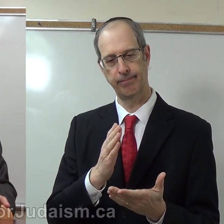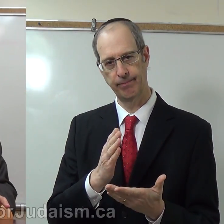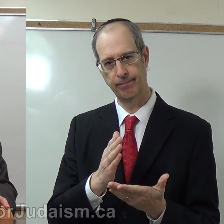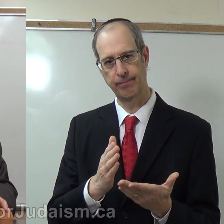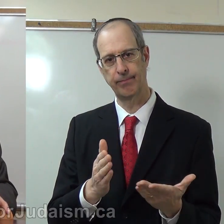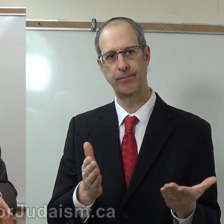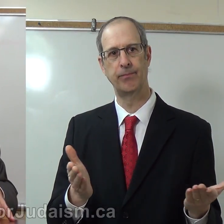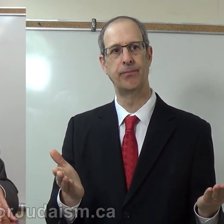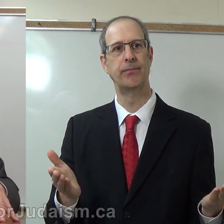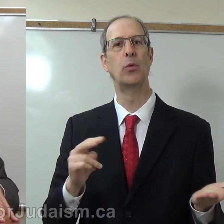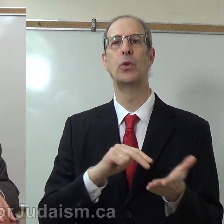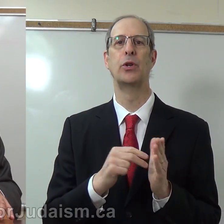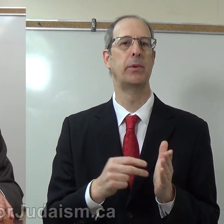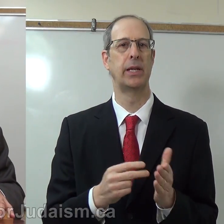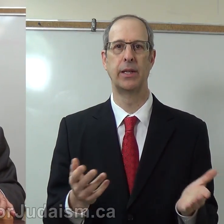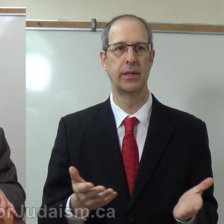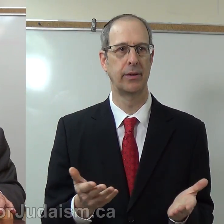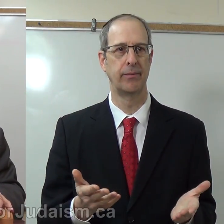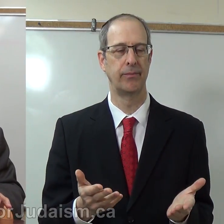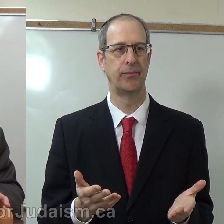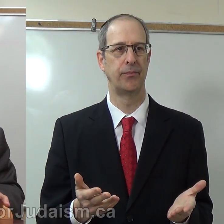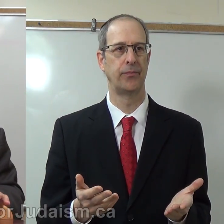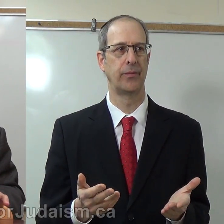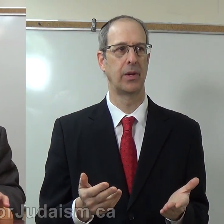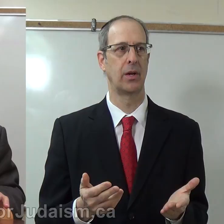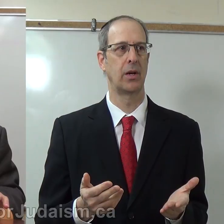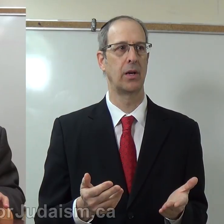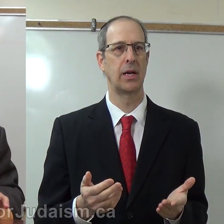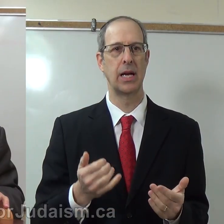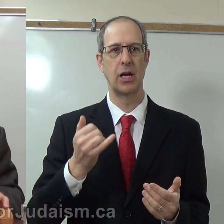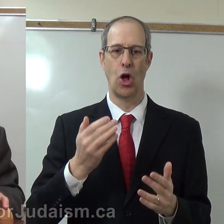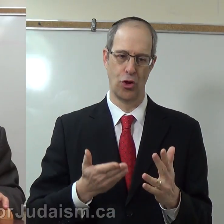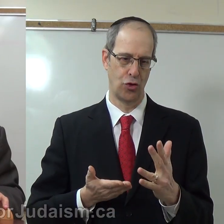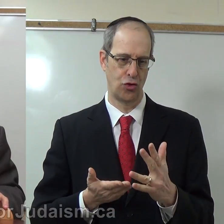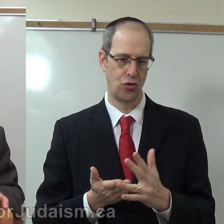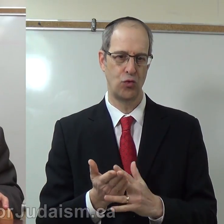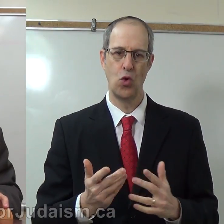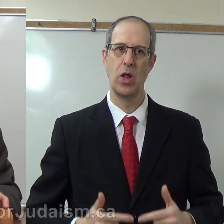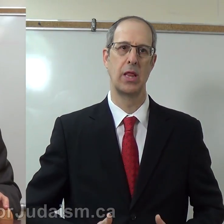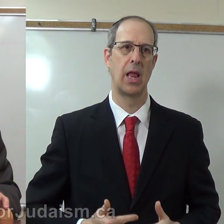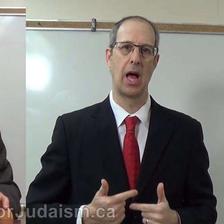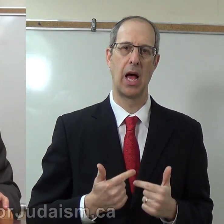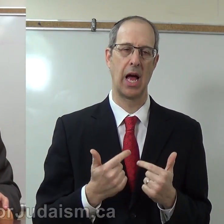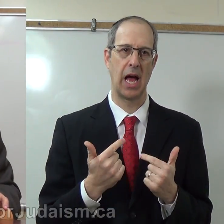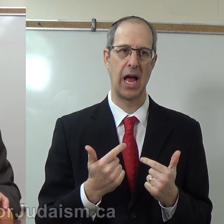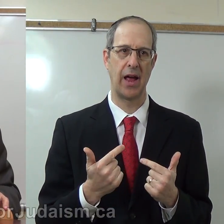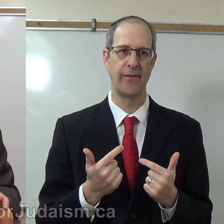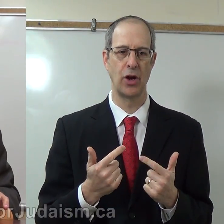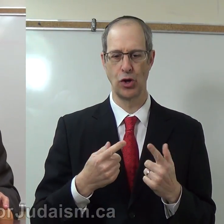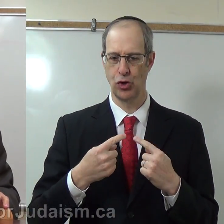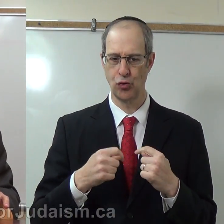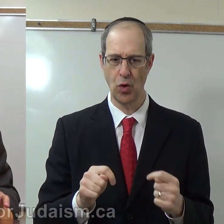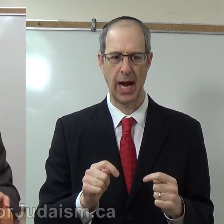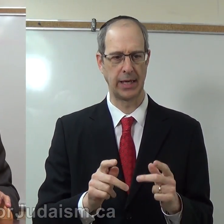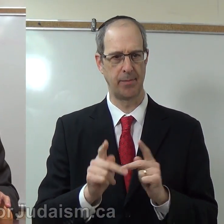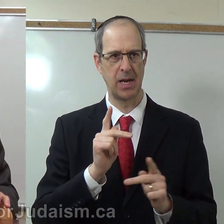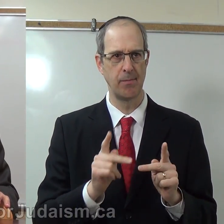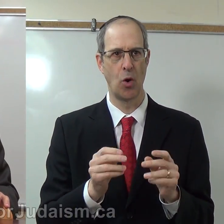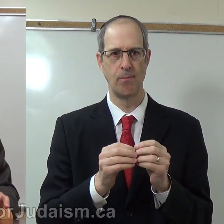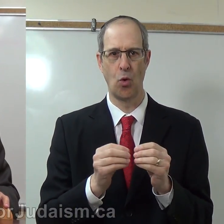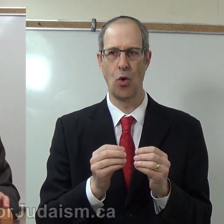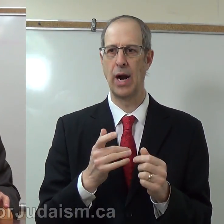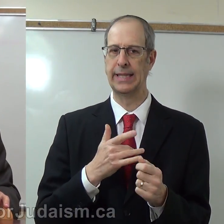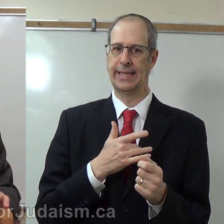which means what? It means when we go through life, trying to be people who are more